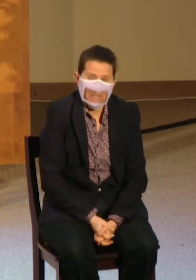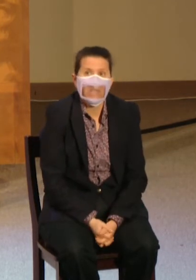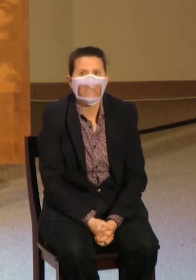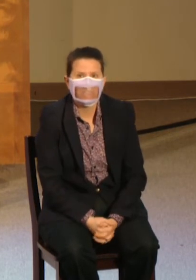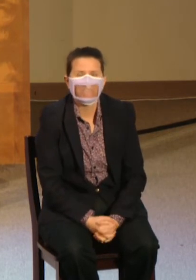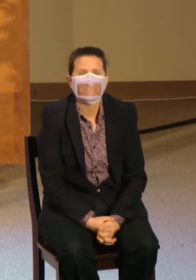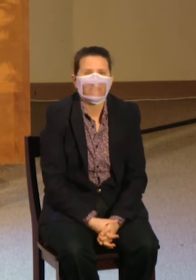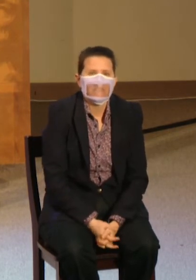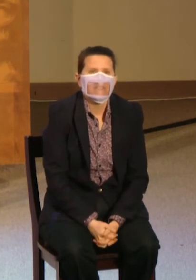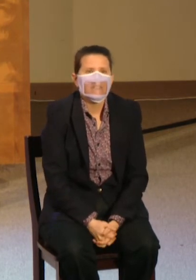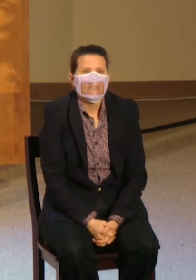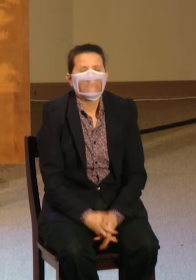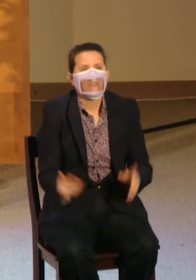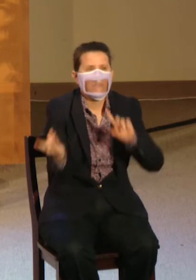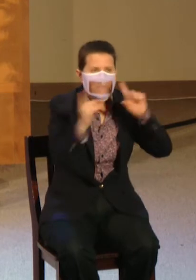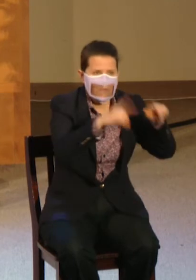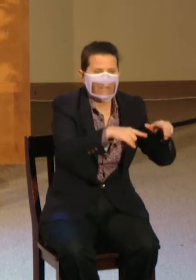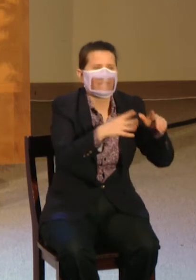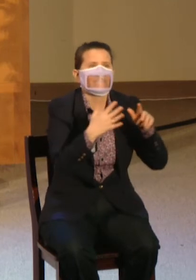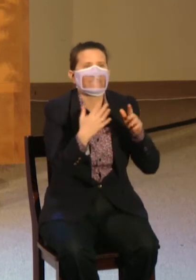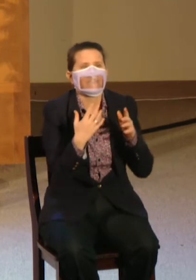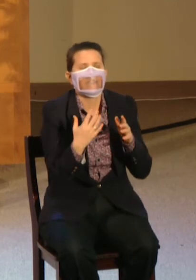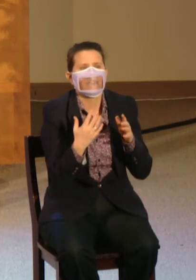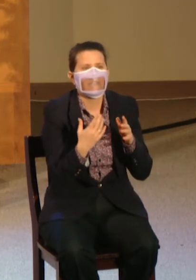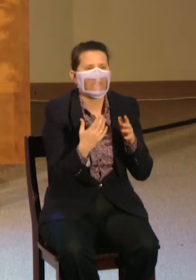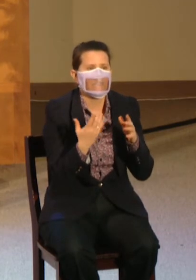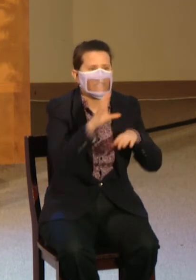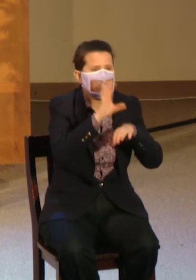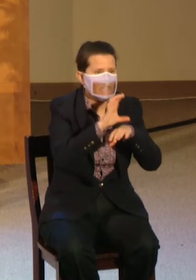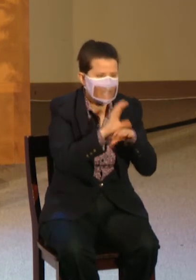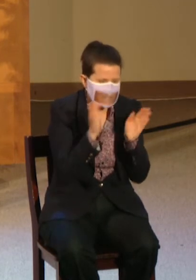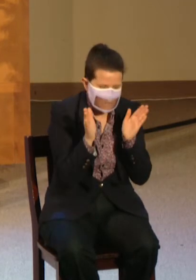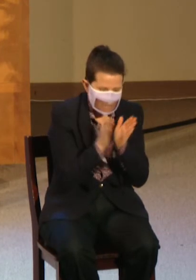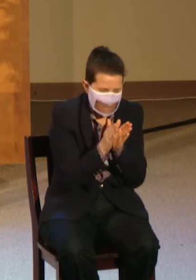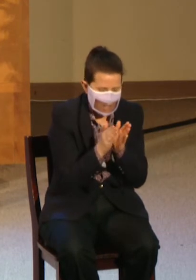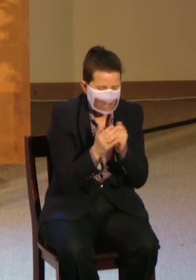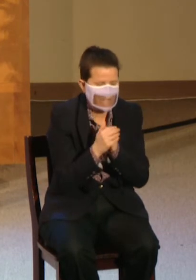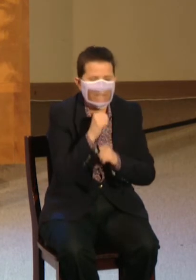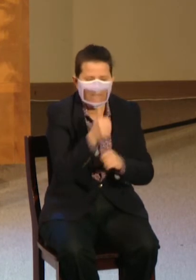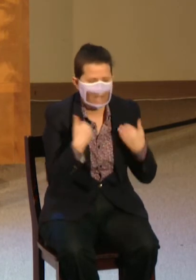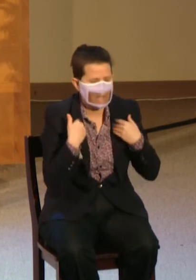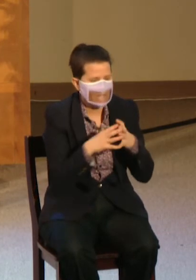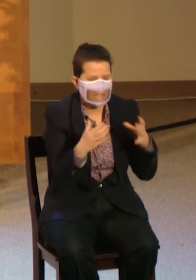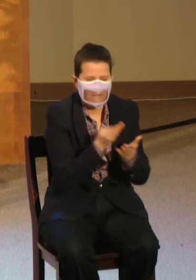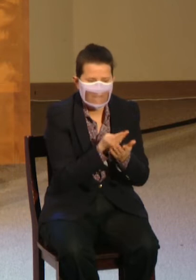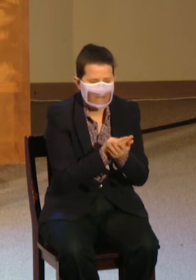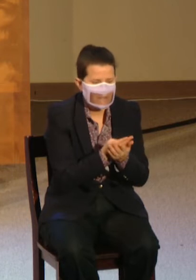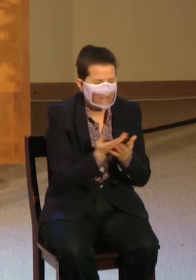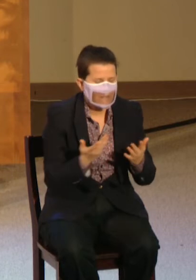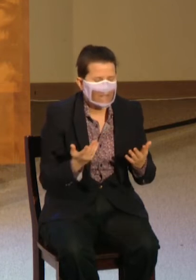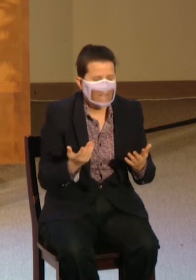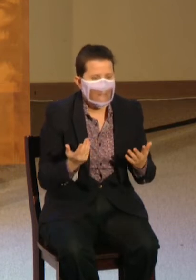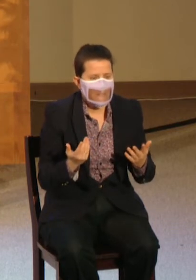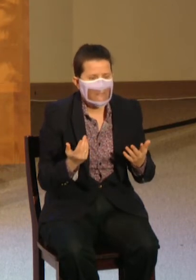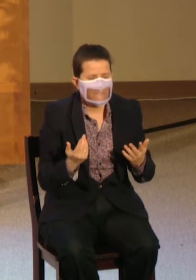But I went there, and I took a church that was a small church, and they didn't have very much money. And